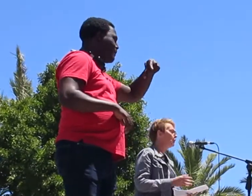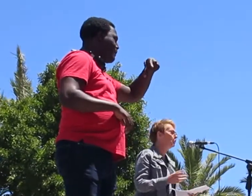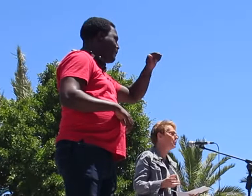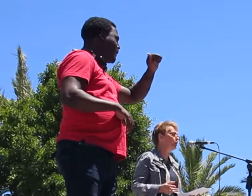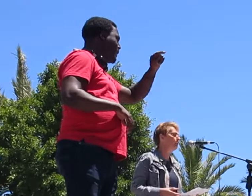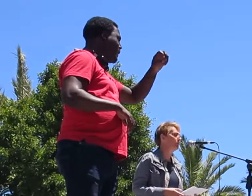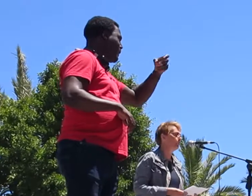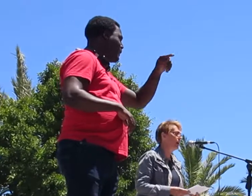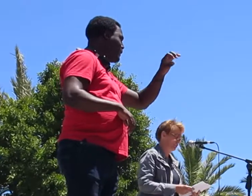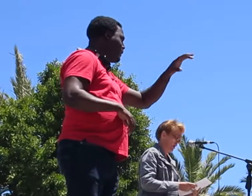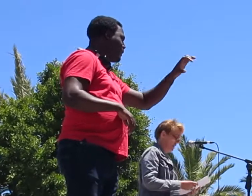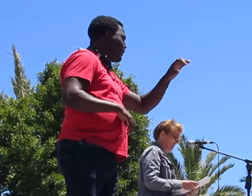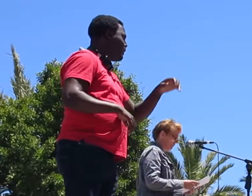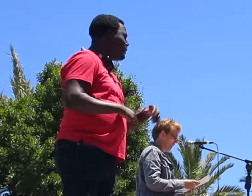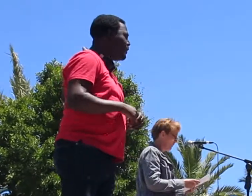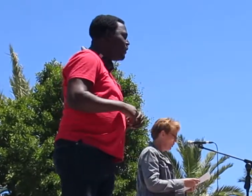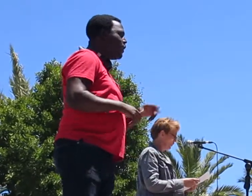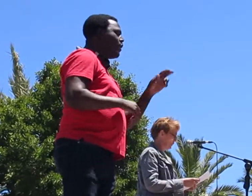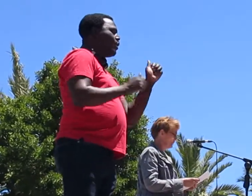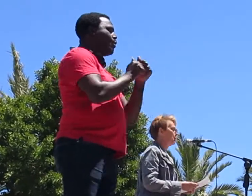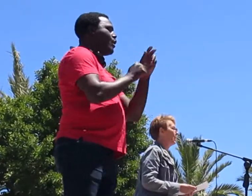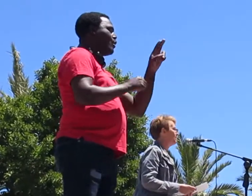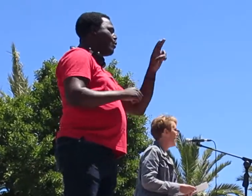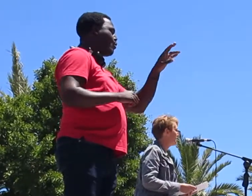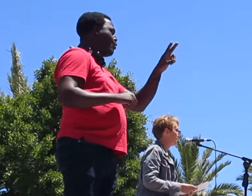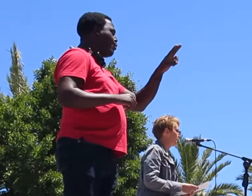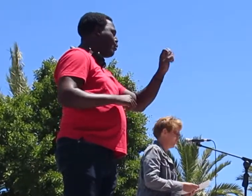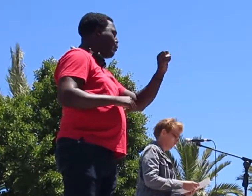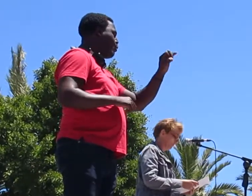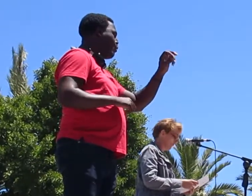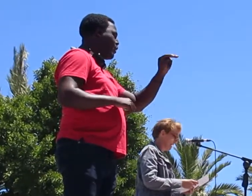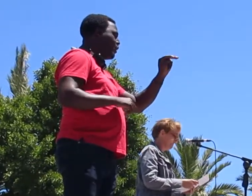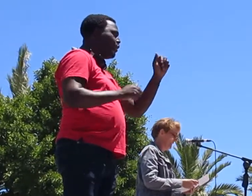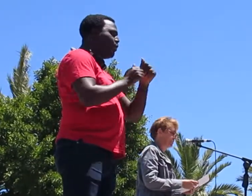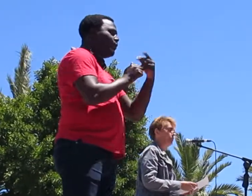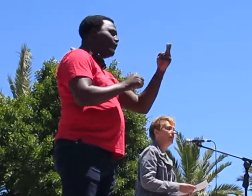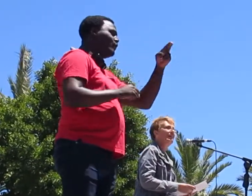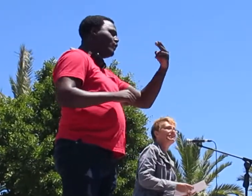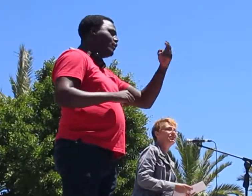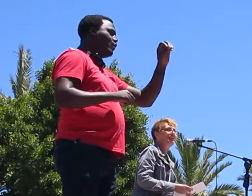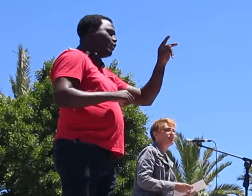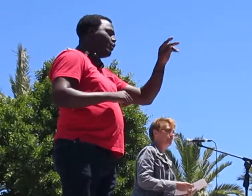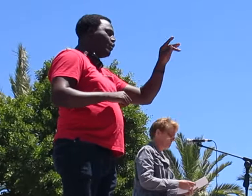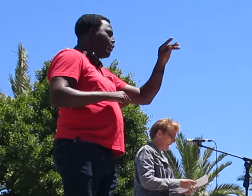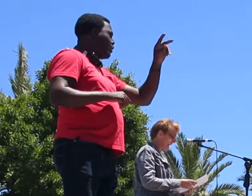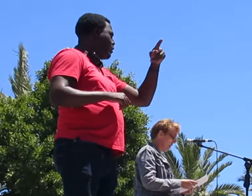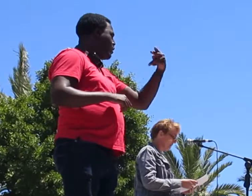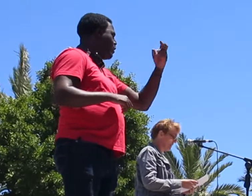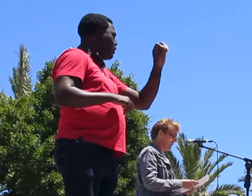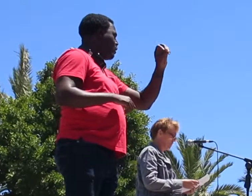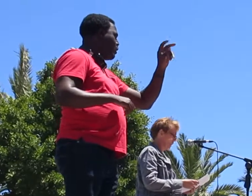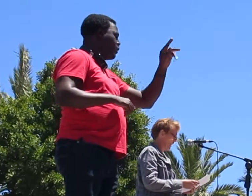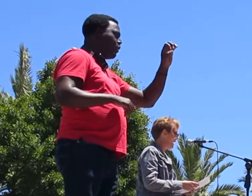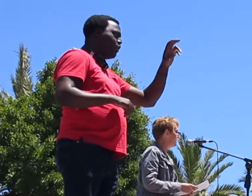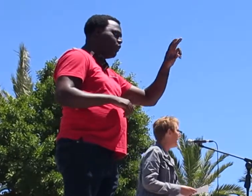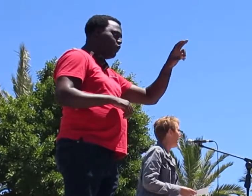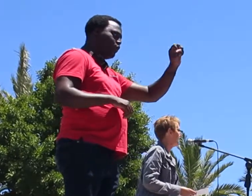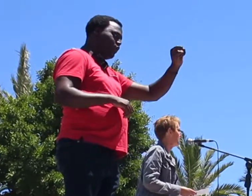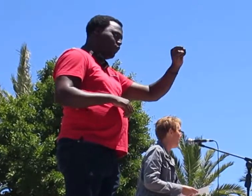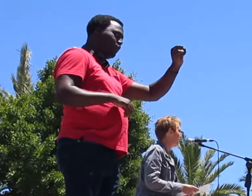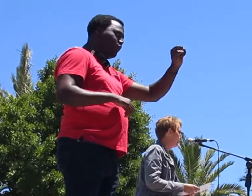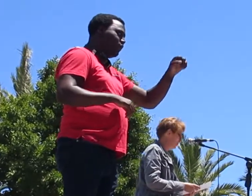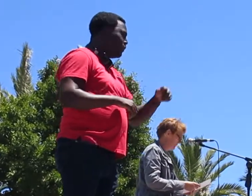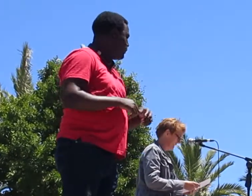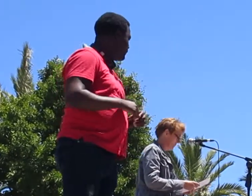Your collusion with Russia, from hookers to ambassadors to the prime minister, stinks of payoffs, bribes,